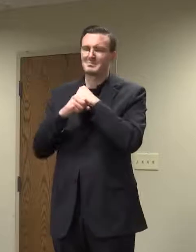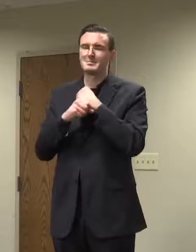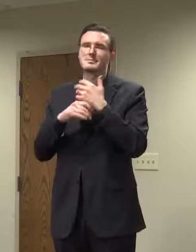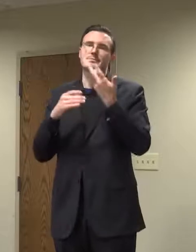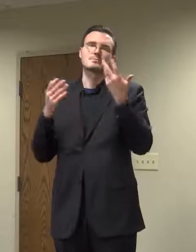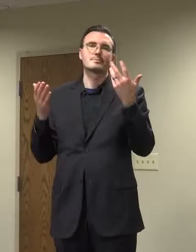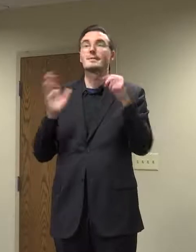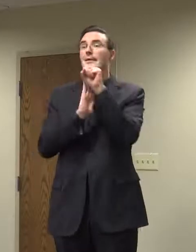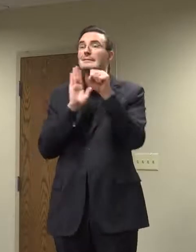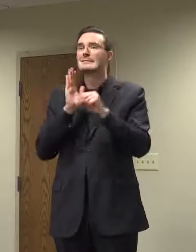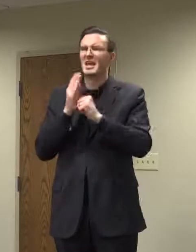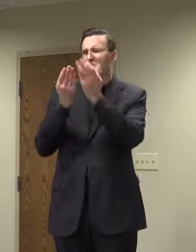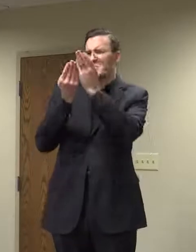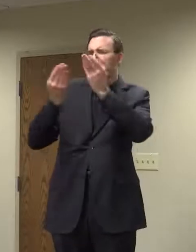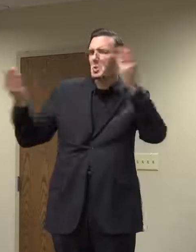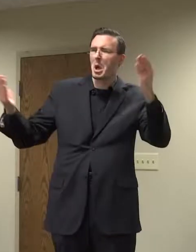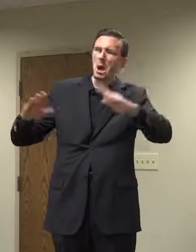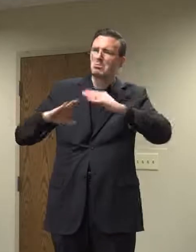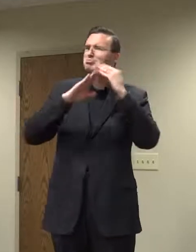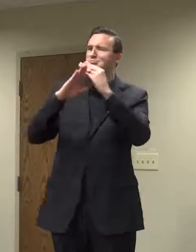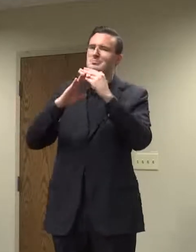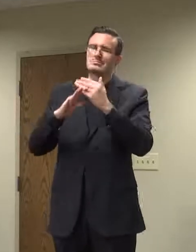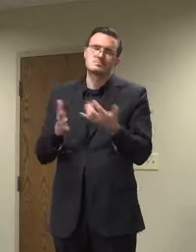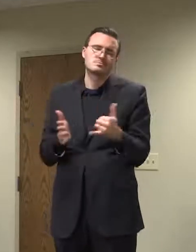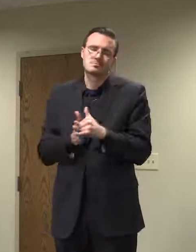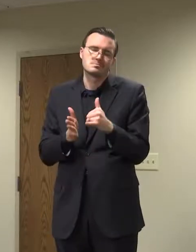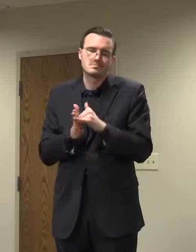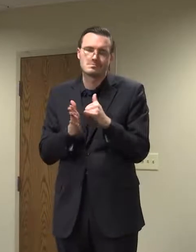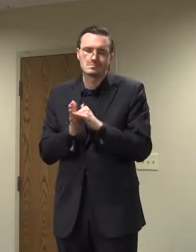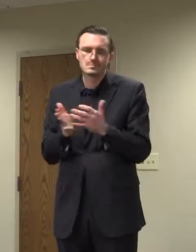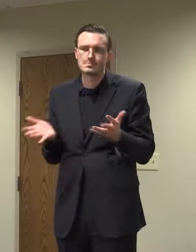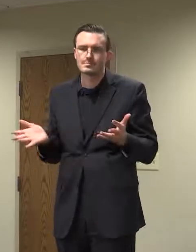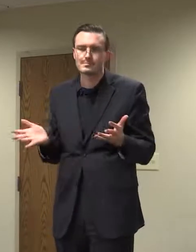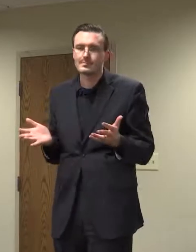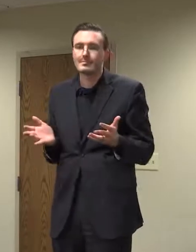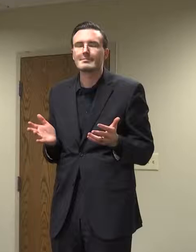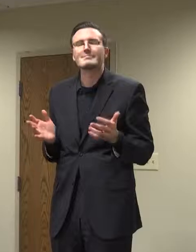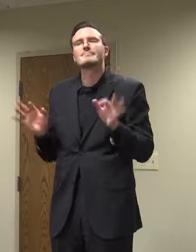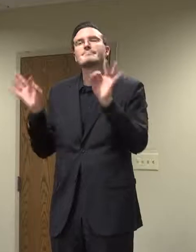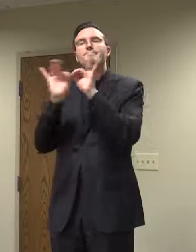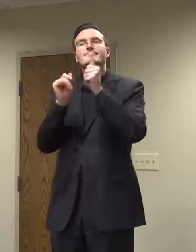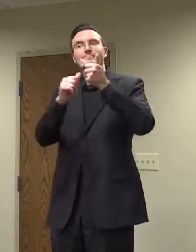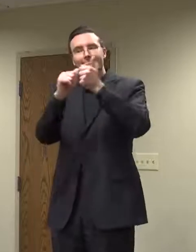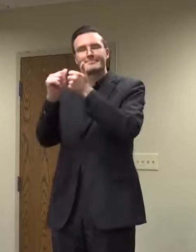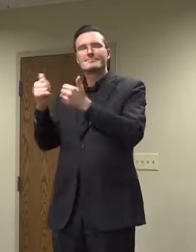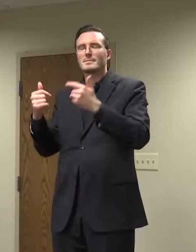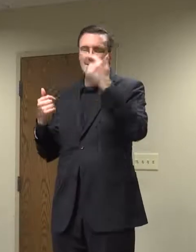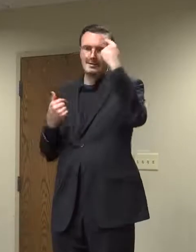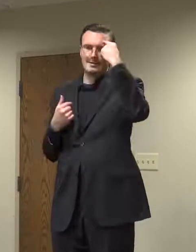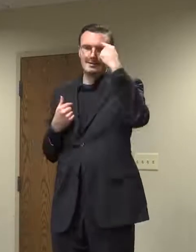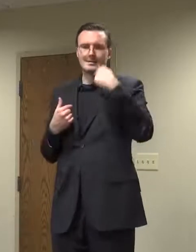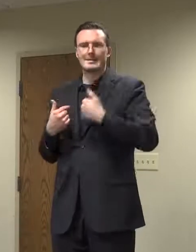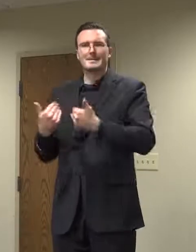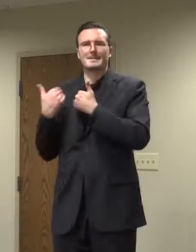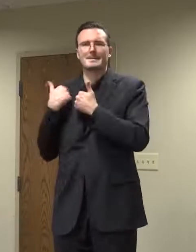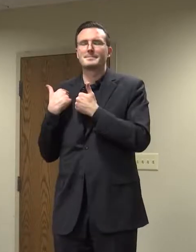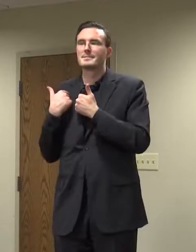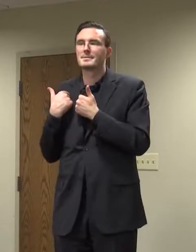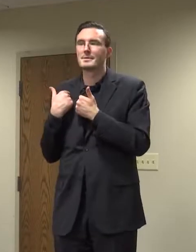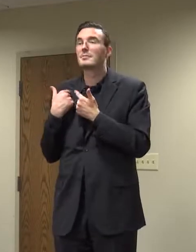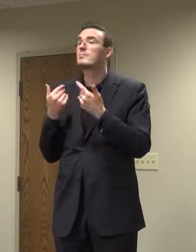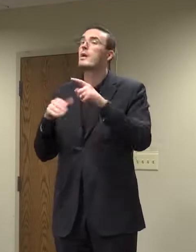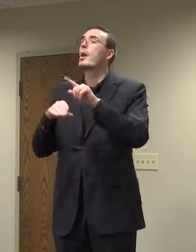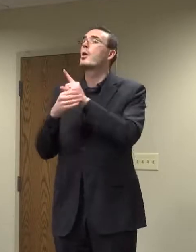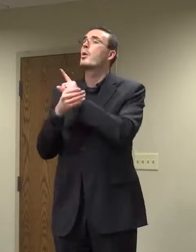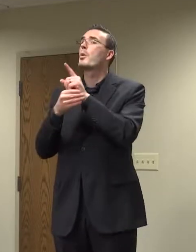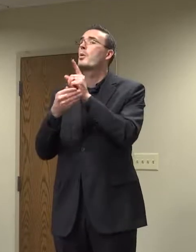behave responsibly. This is not the time to travel to a long weekend, getaway to look at the leaves in Wisconsin